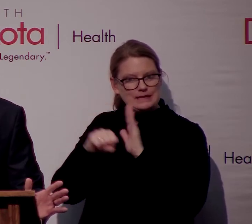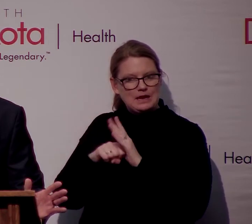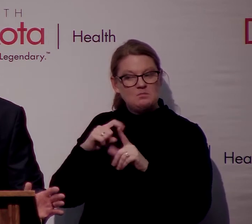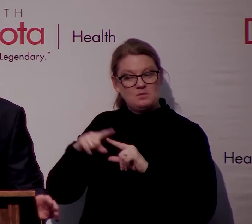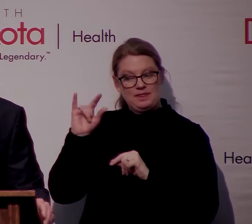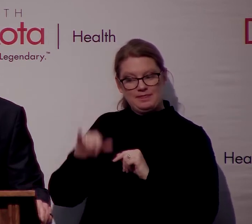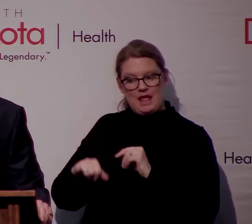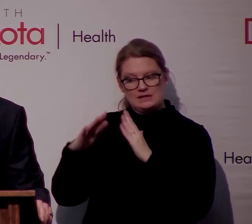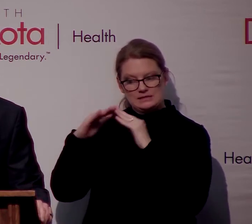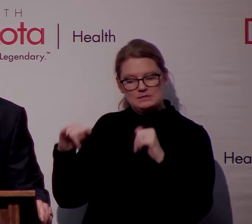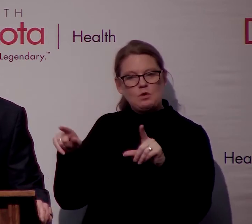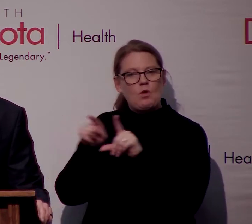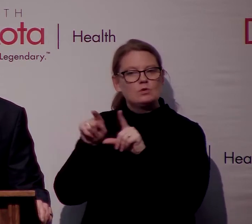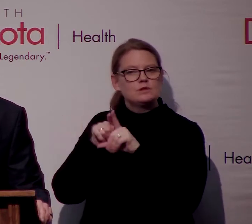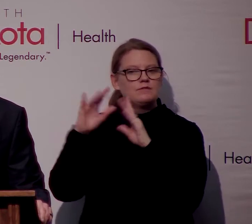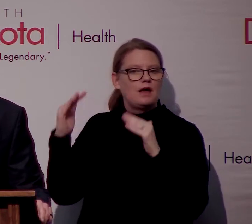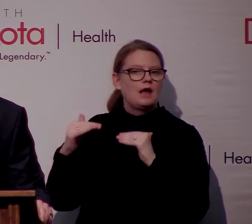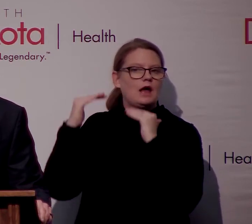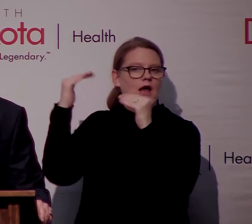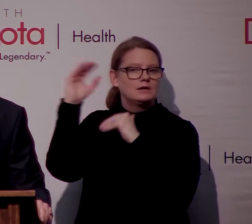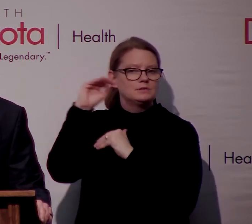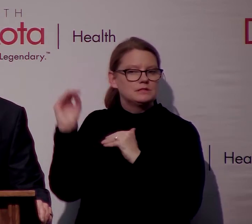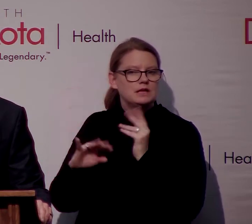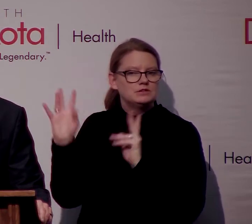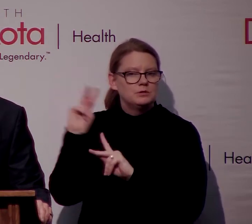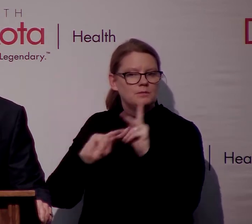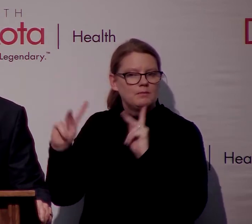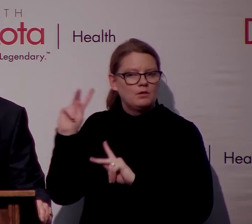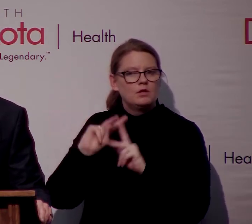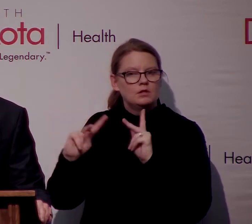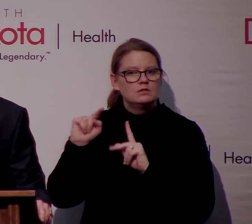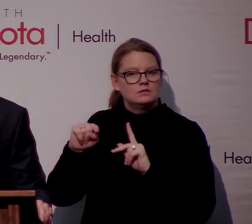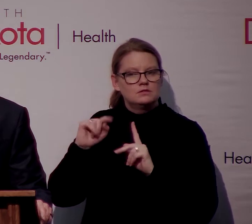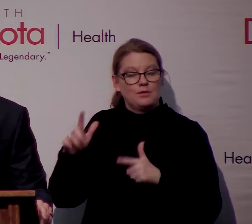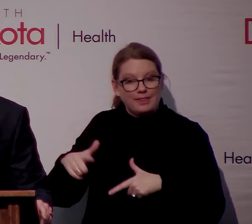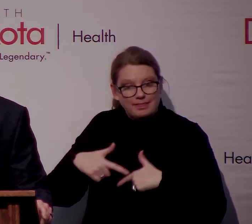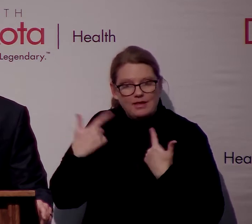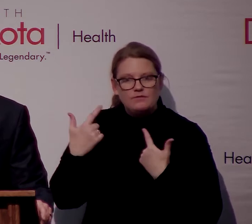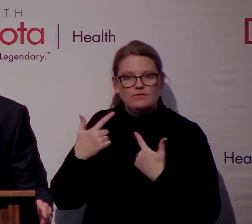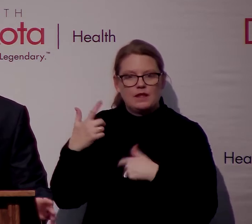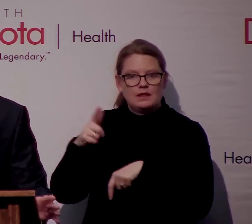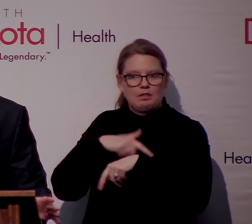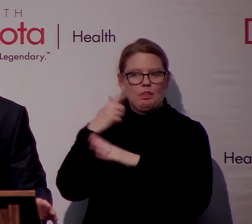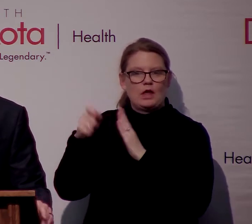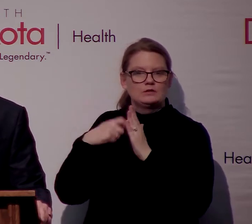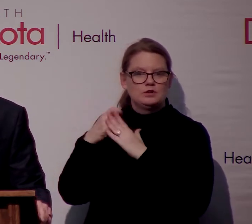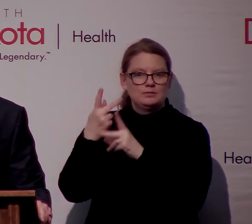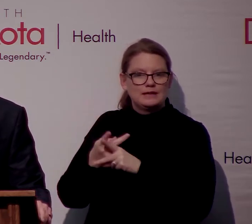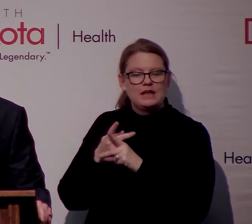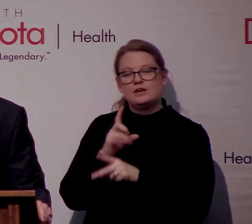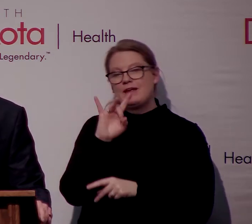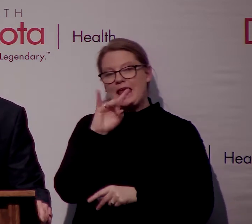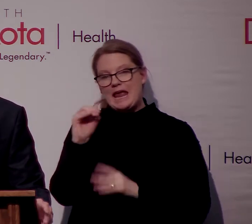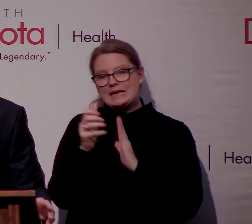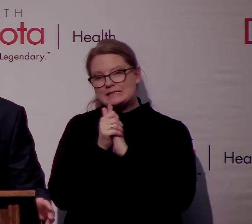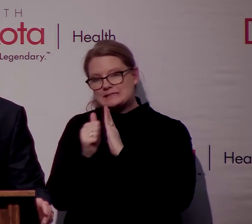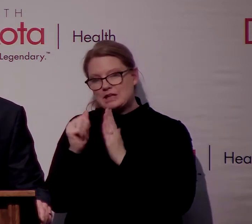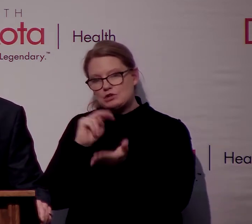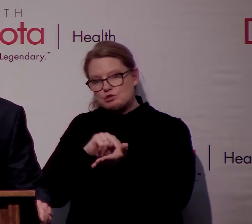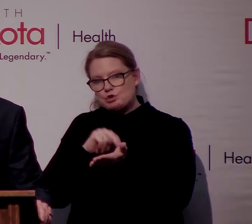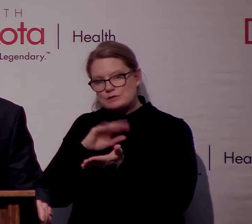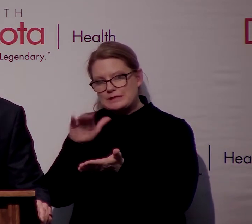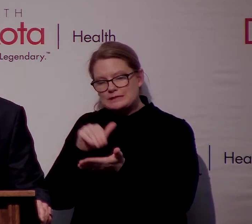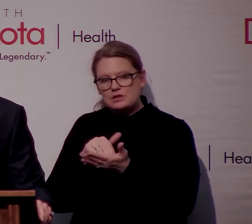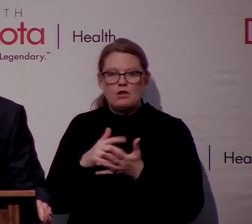care system, we also have a higher percentage of people than any other state who live in long-term care. We have 80 skilled nursing centers. We've got lots